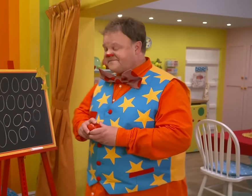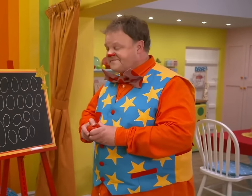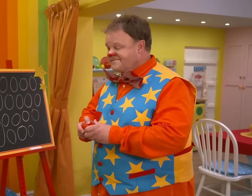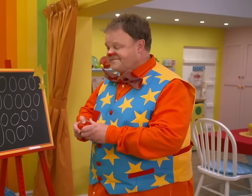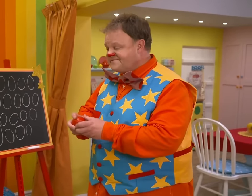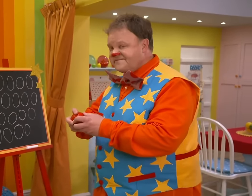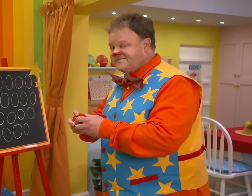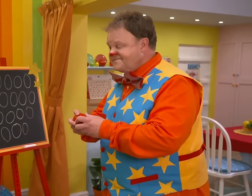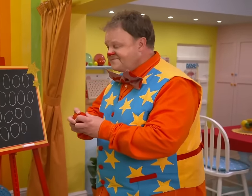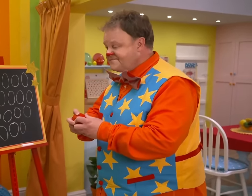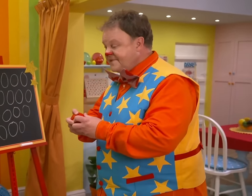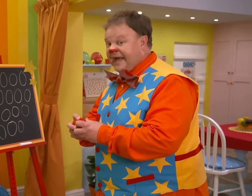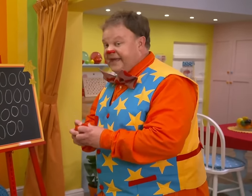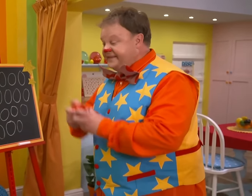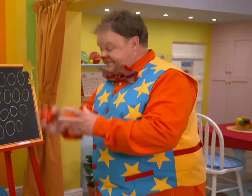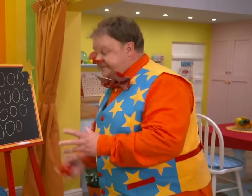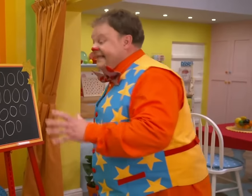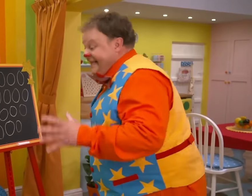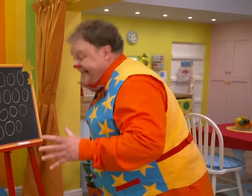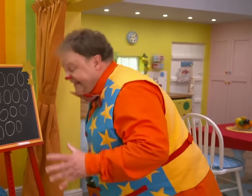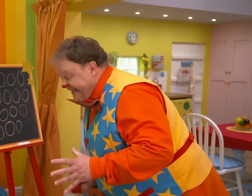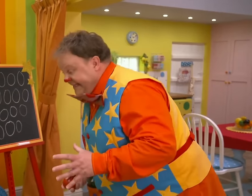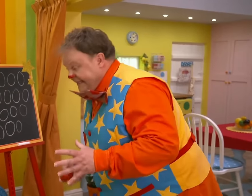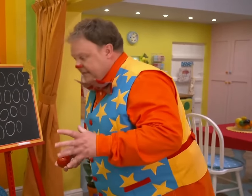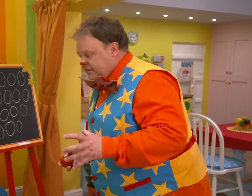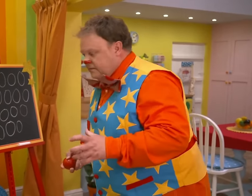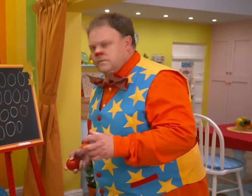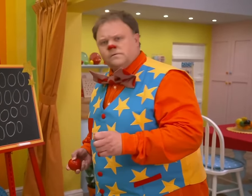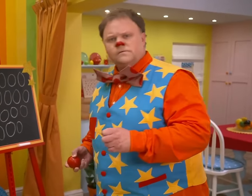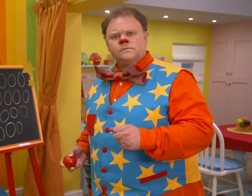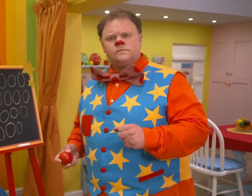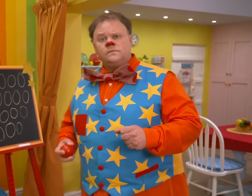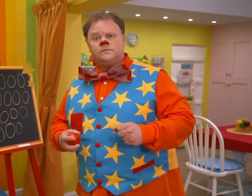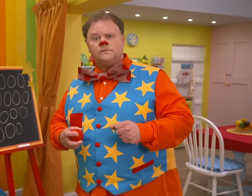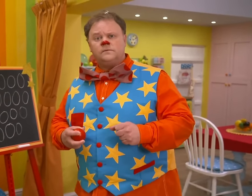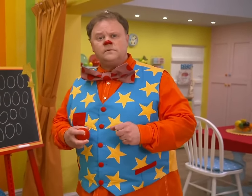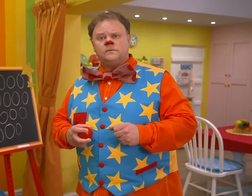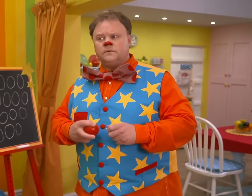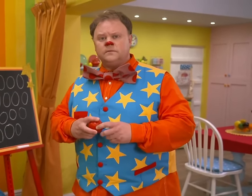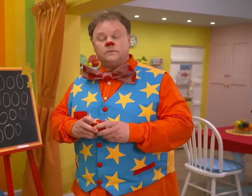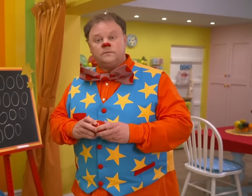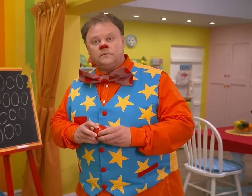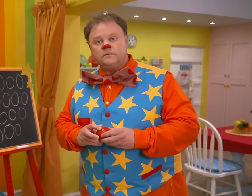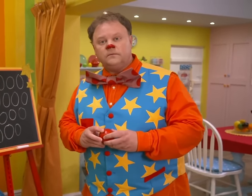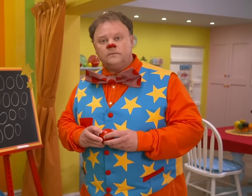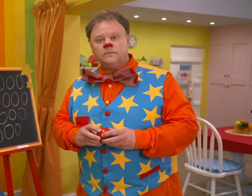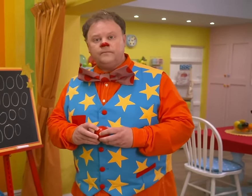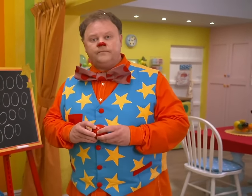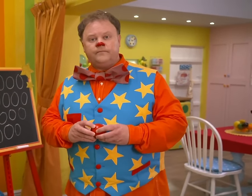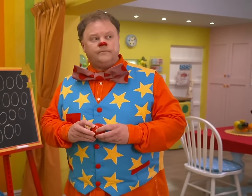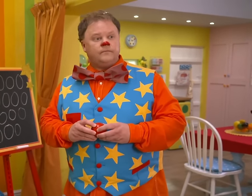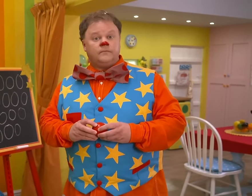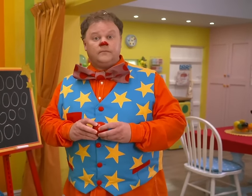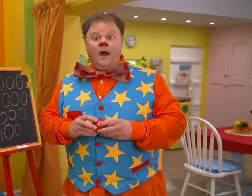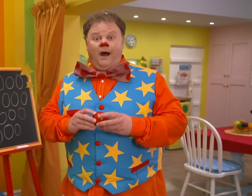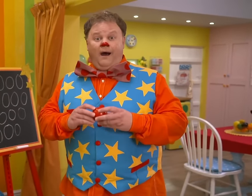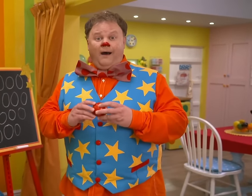can do it, Mr. Tumble. Wait. You haven't tried the shiny spinner yet, Mr. Tumble.